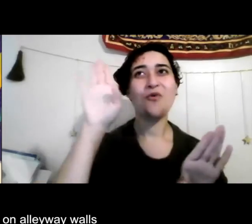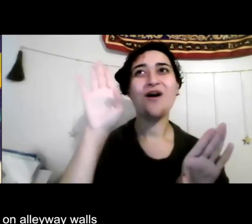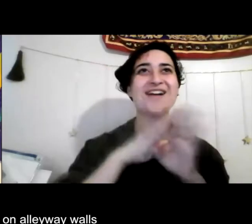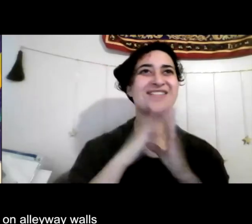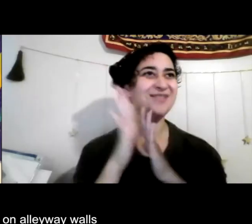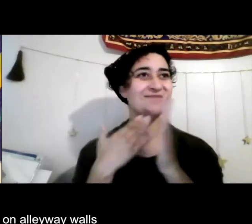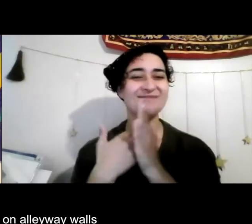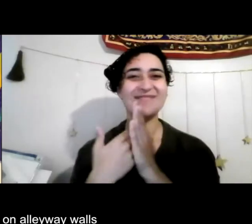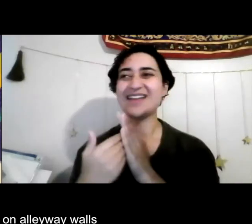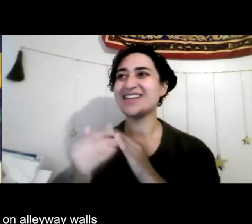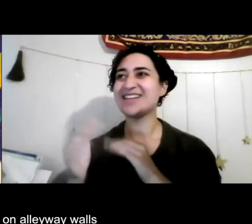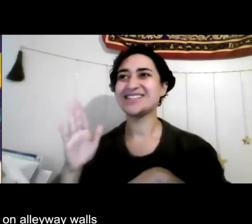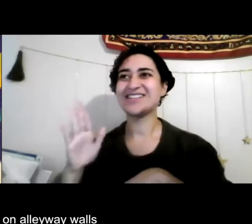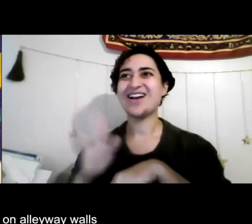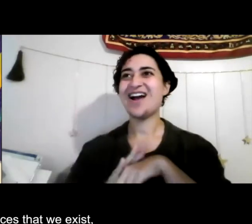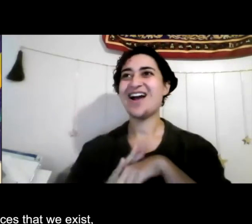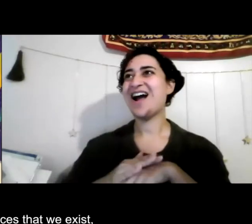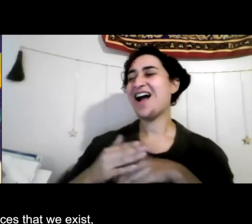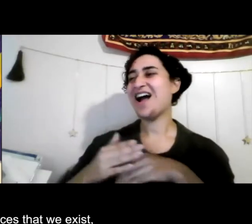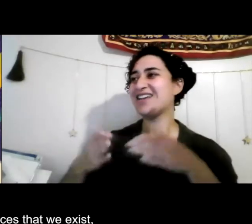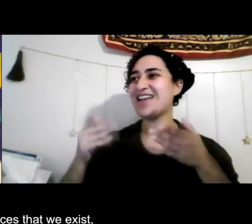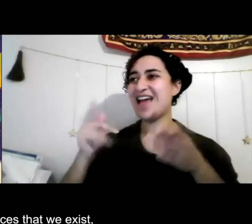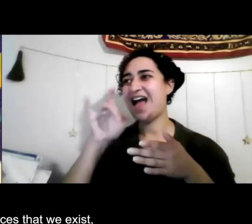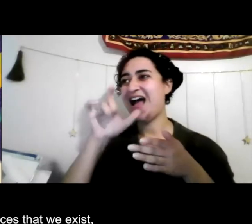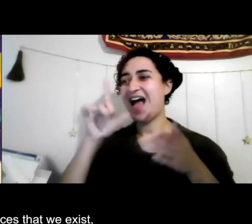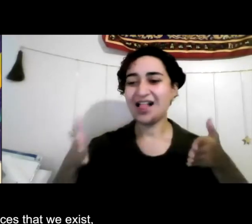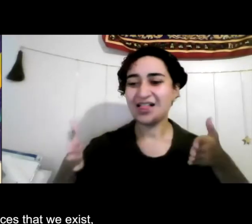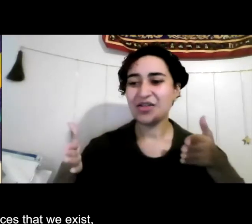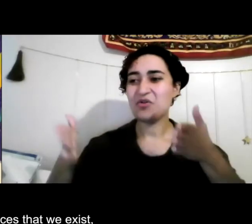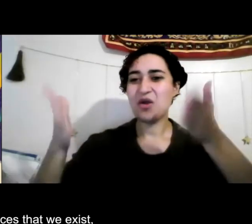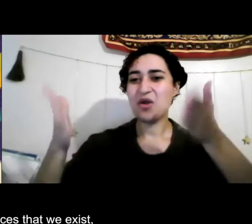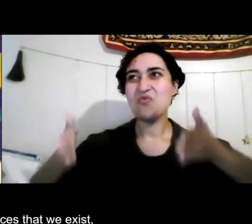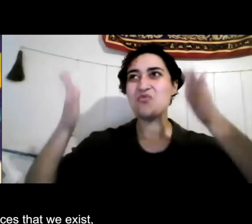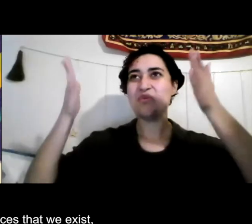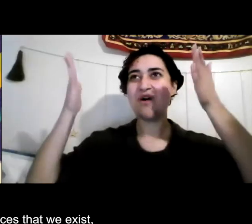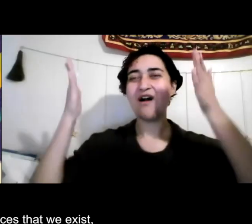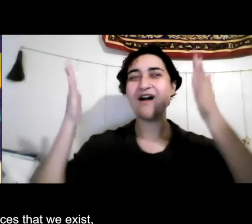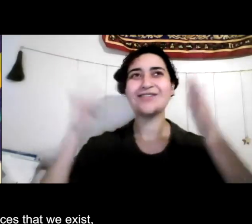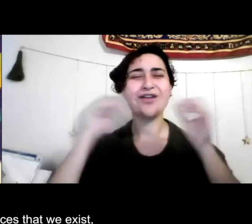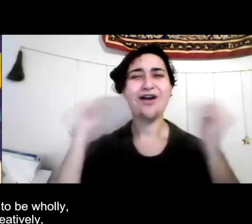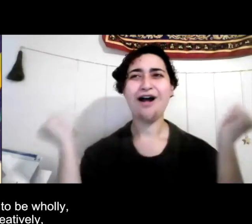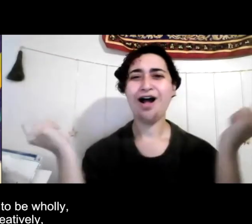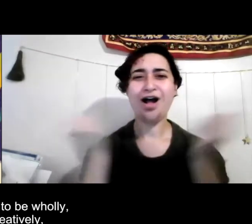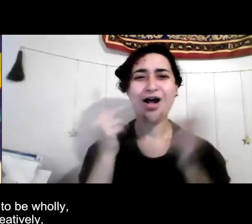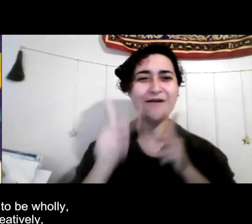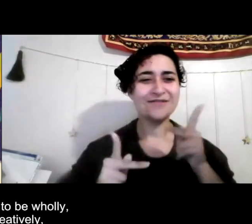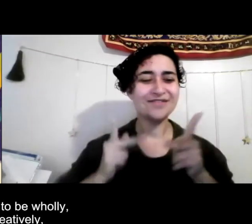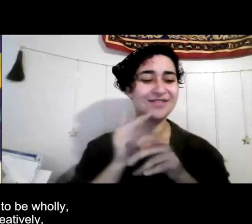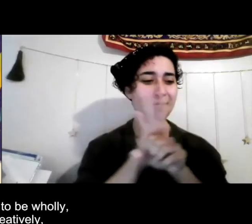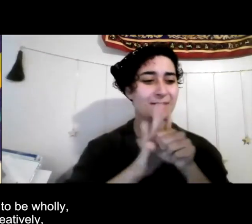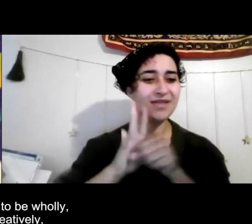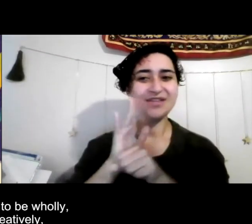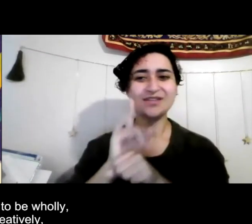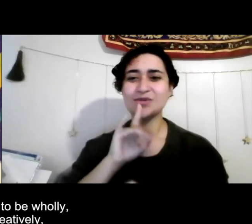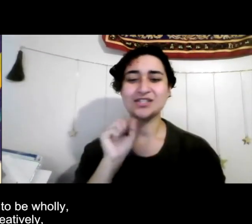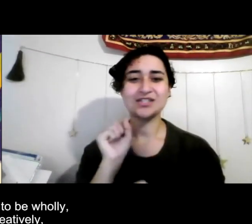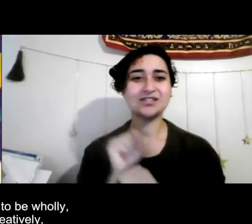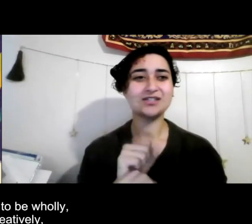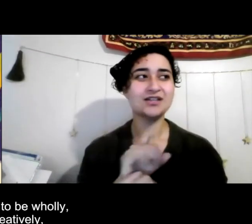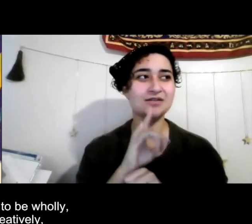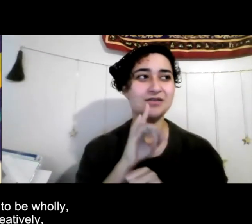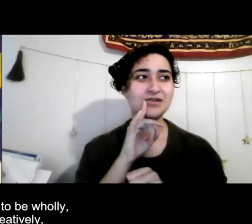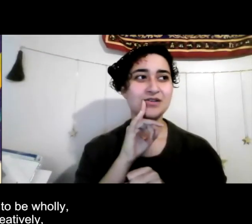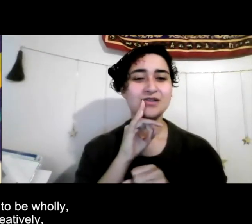painting on alleyway walls, and in all of the places that we exist. We deserve to be